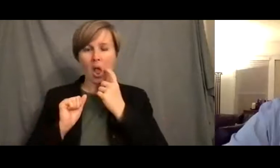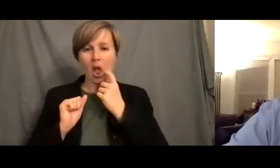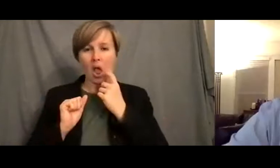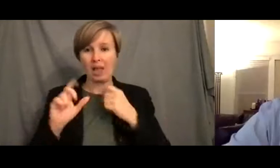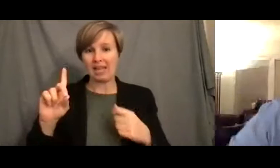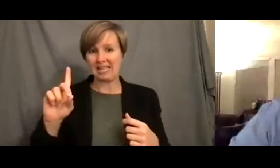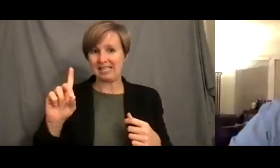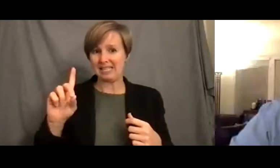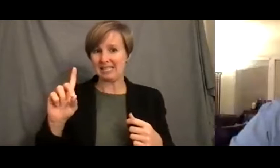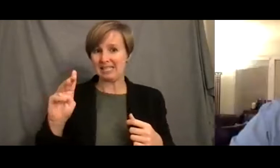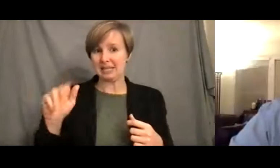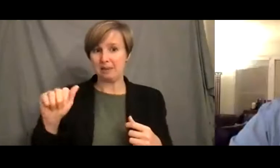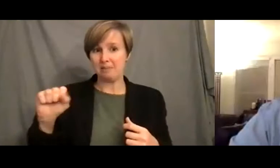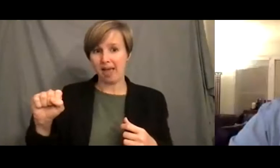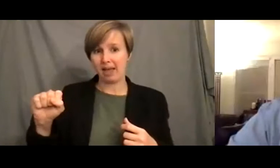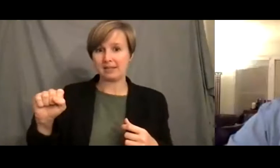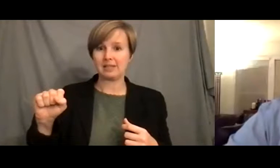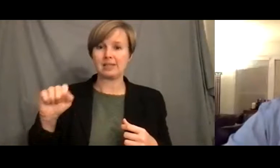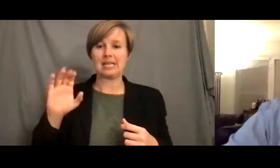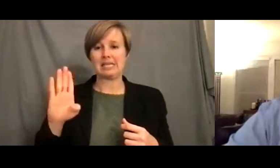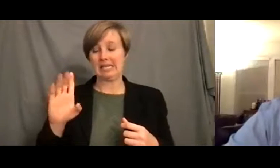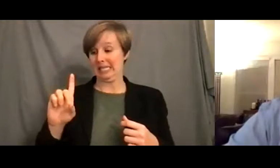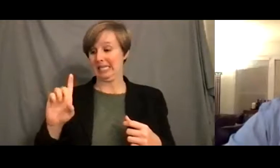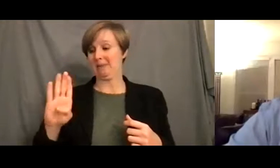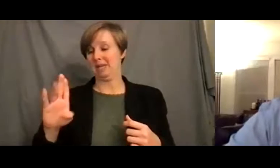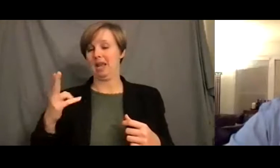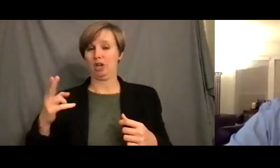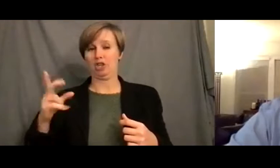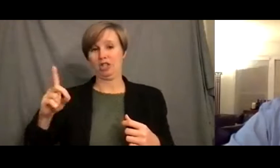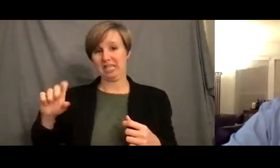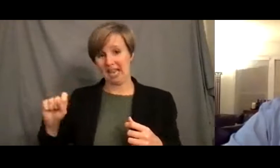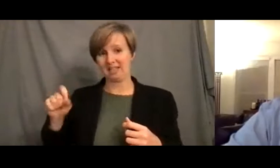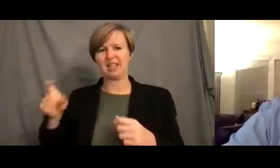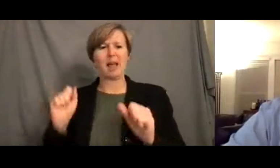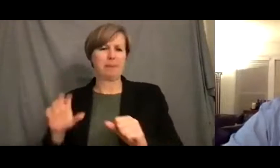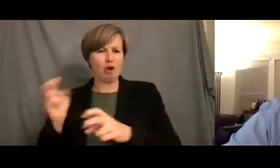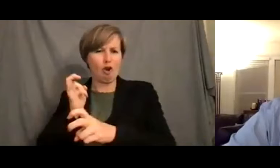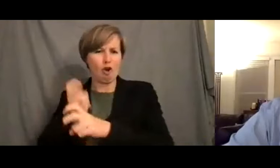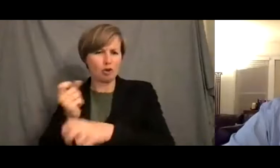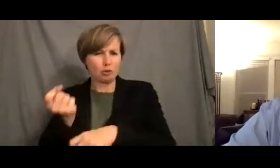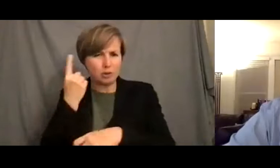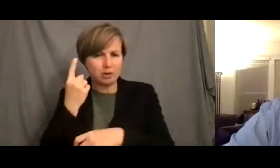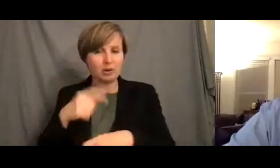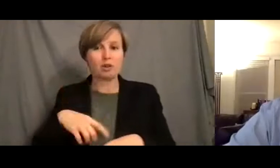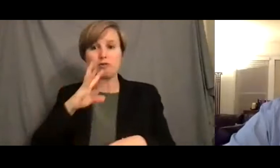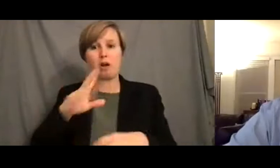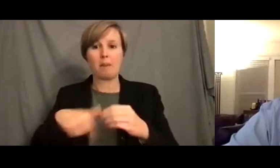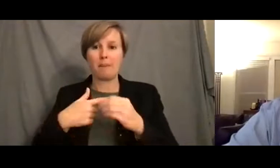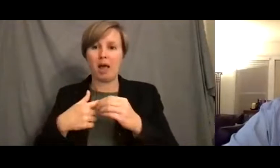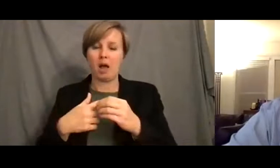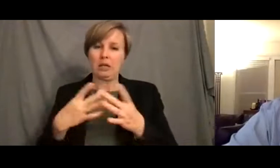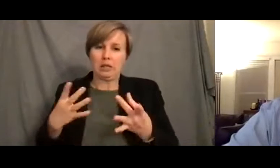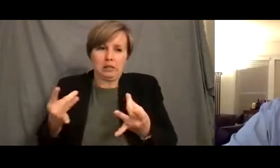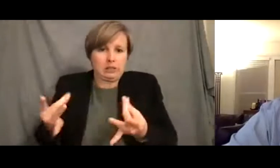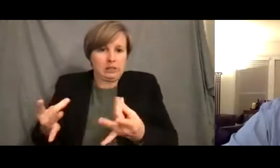DMAS can be and DBHDS can be hard to understand sometimes. And we talked about bureaucracy tonight. I have helped